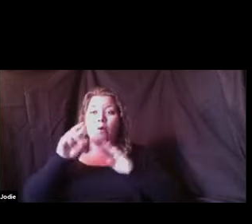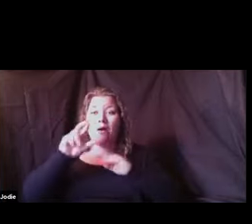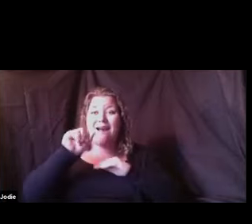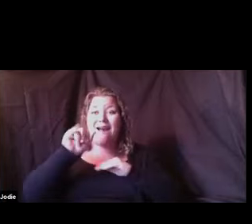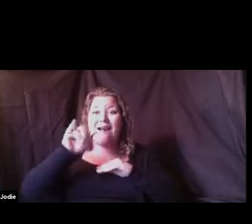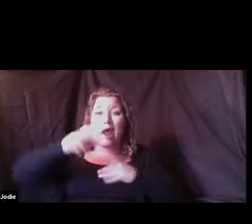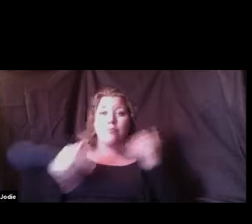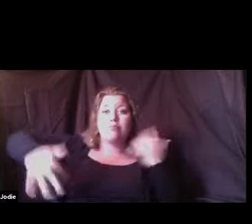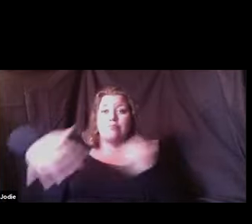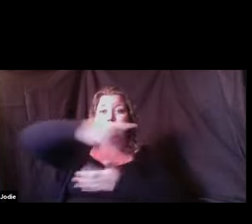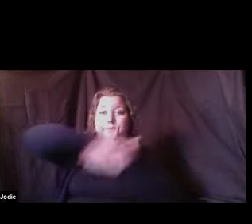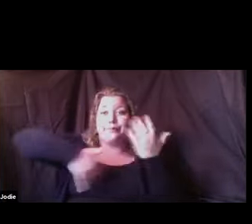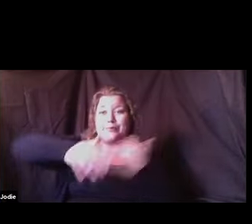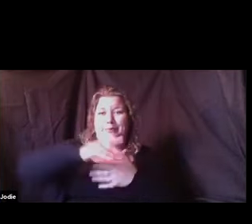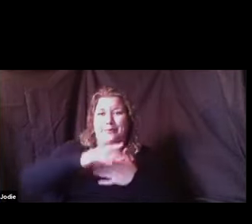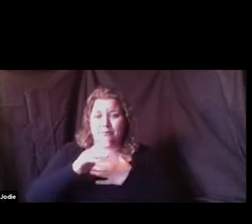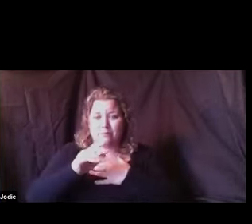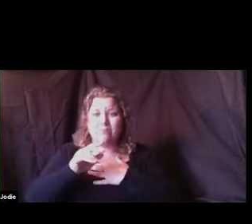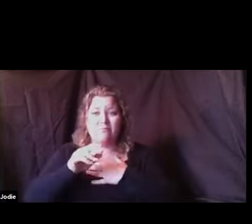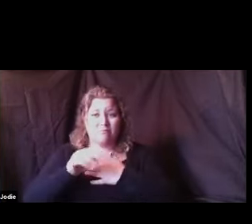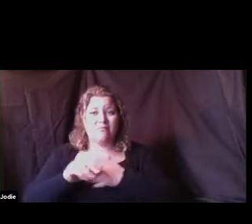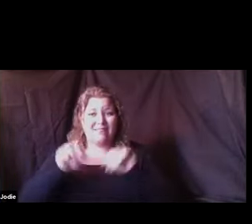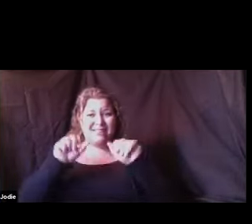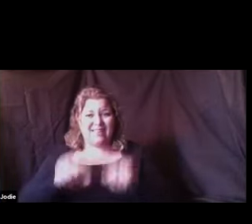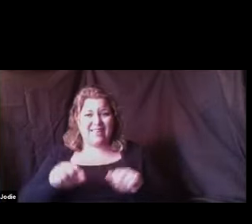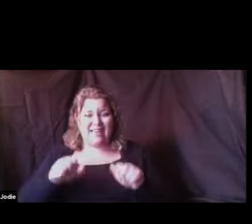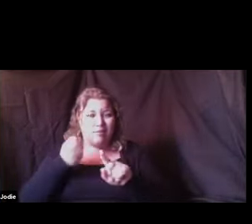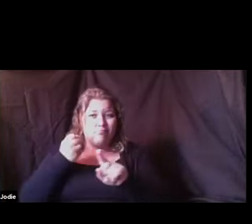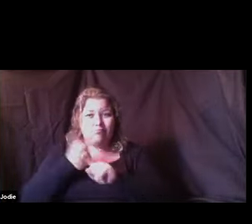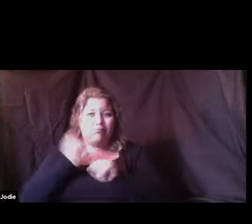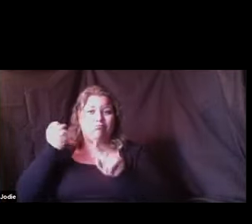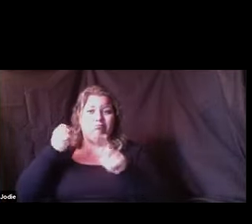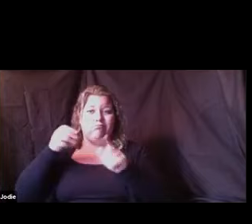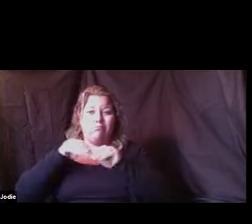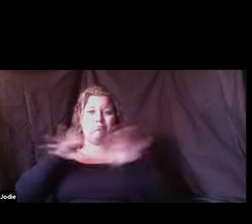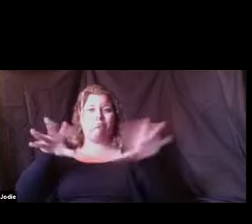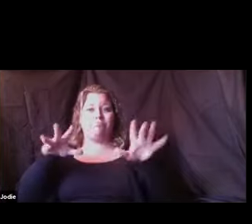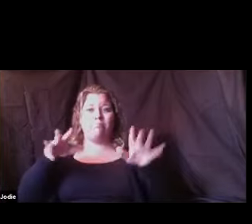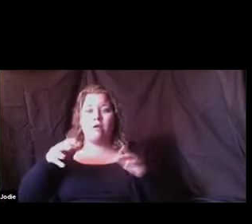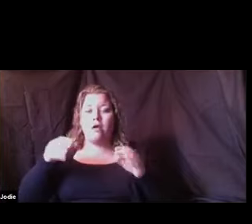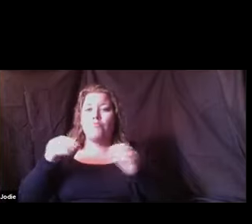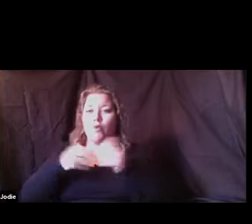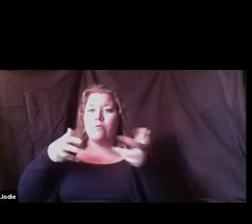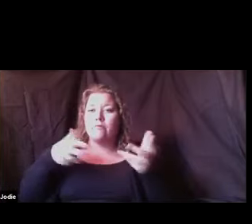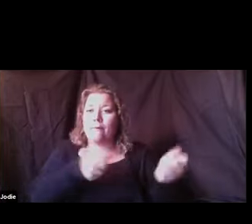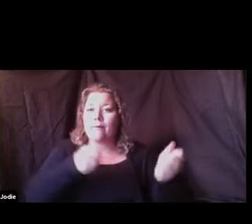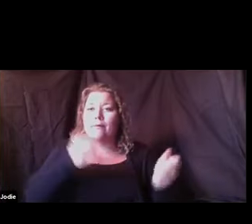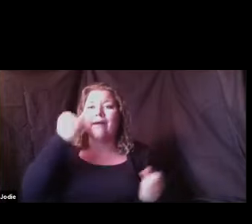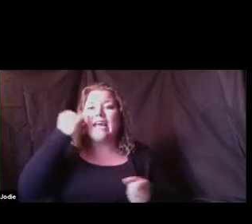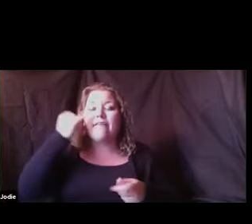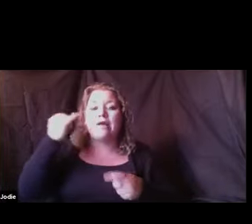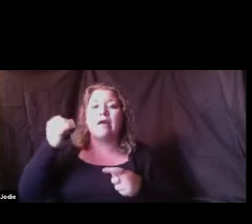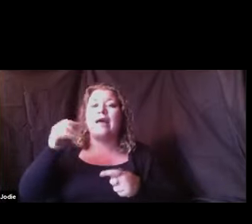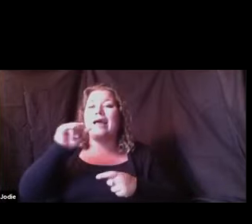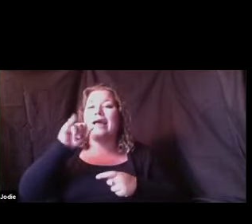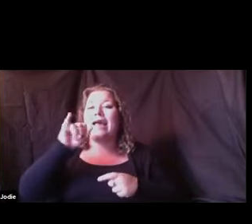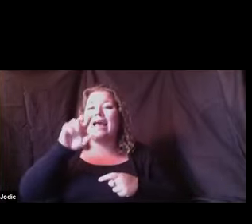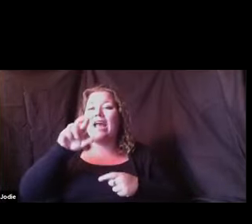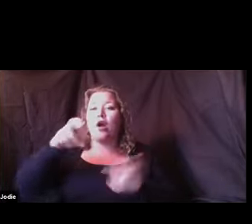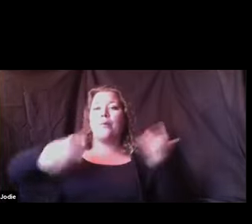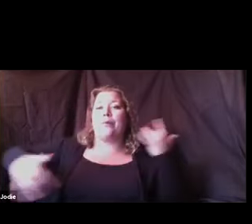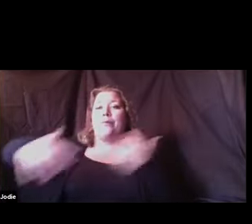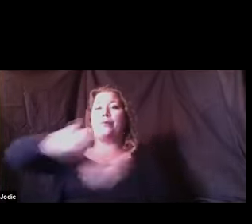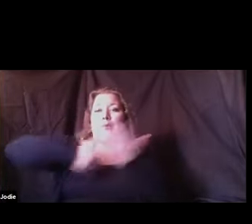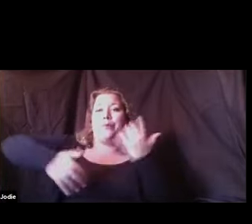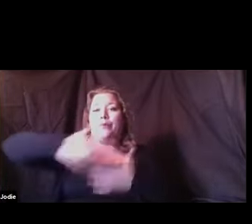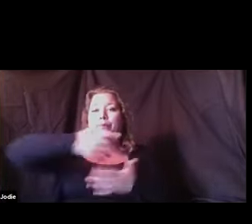studies that indicate the spread can occur based upon how airflow is happening, and especially in areas where